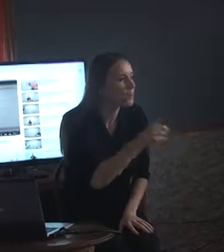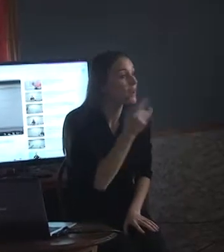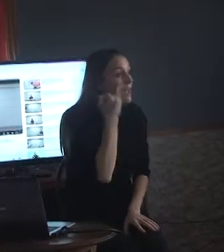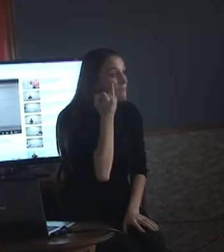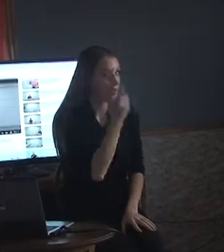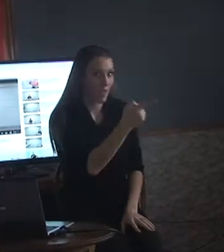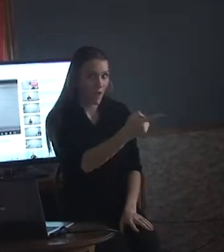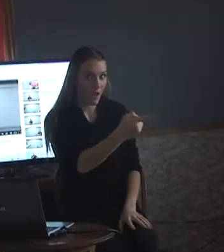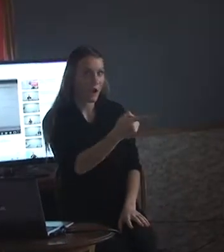based?